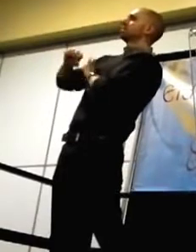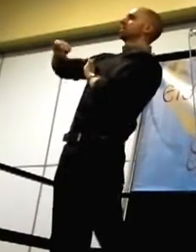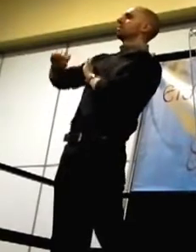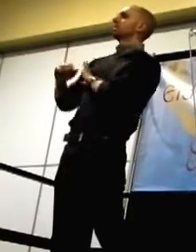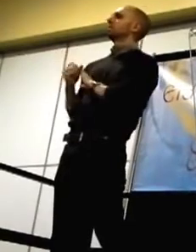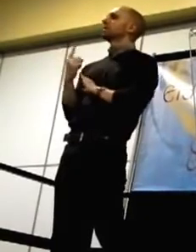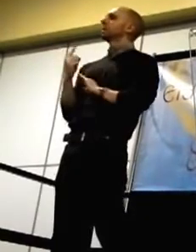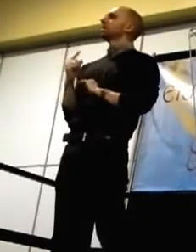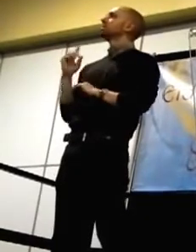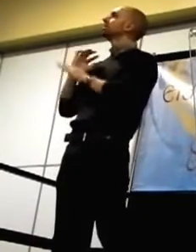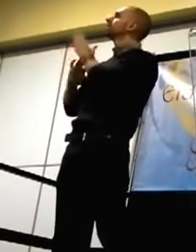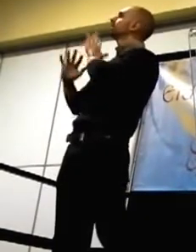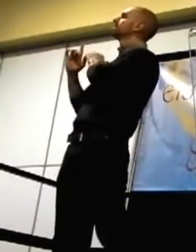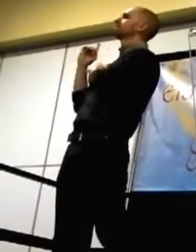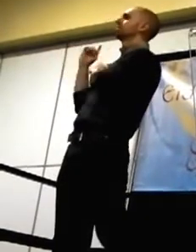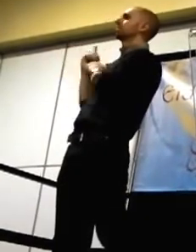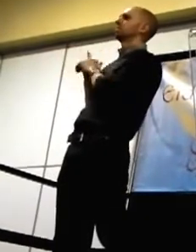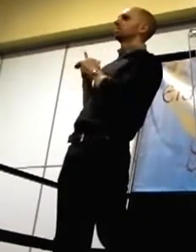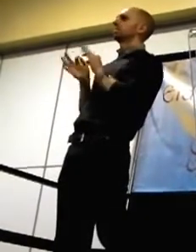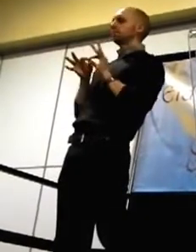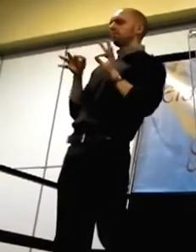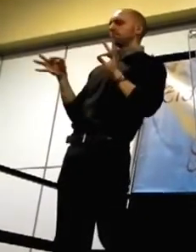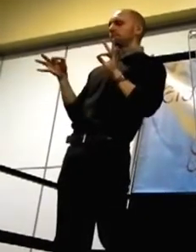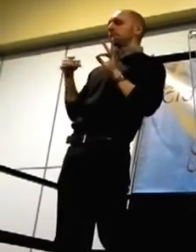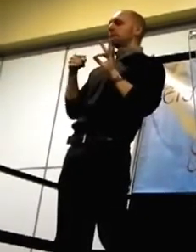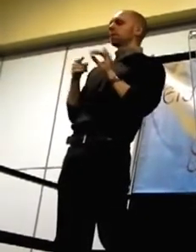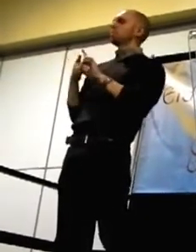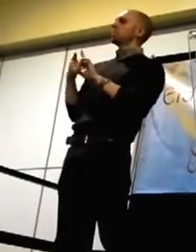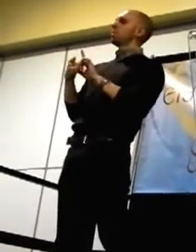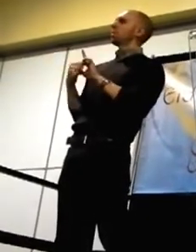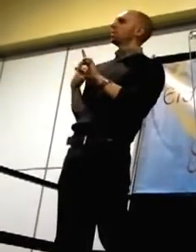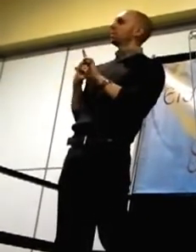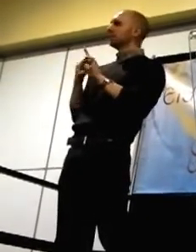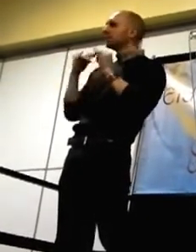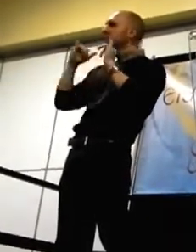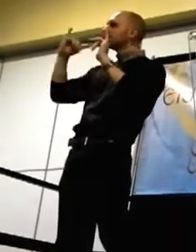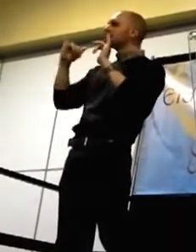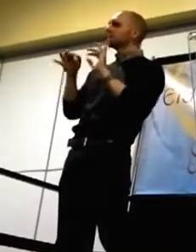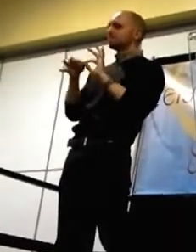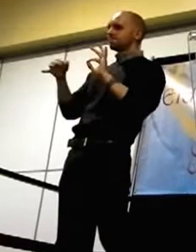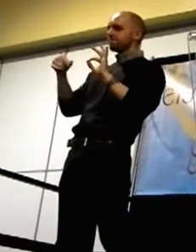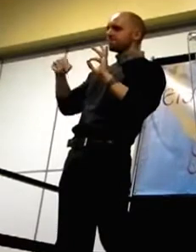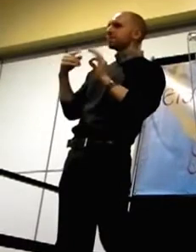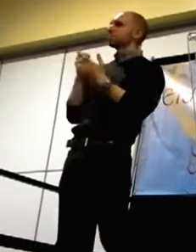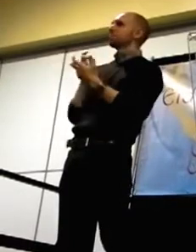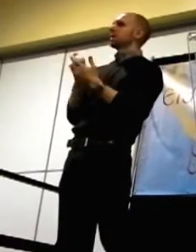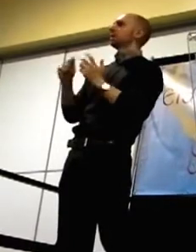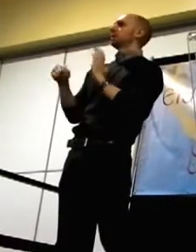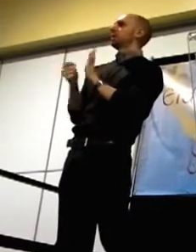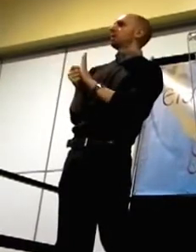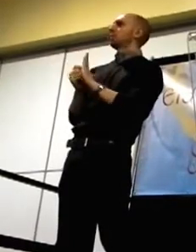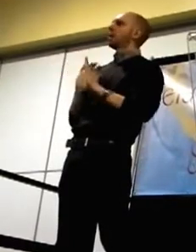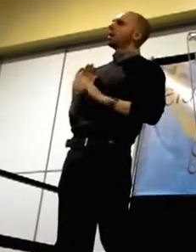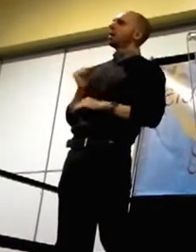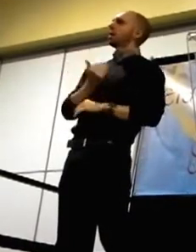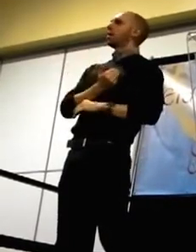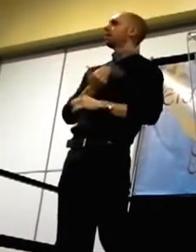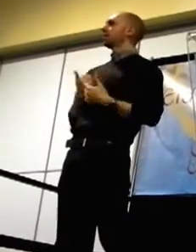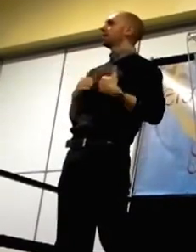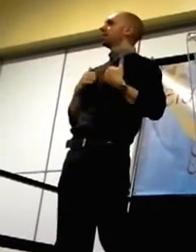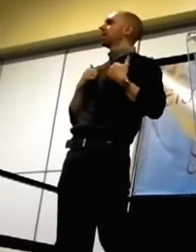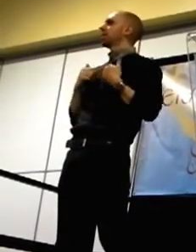Rasulullah sallallahu alayhi wa sallam to all humanity, that our lives are sacred,